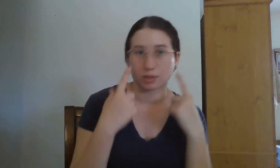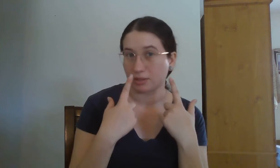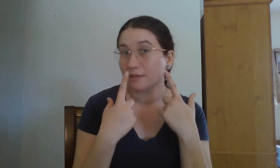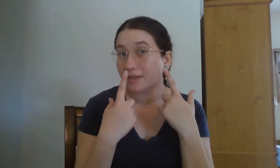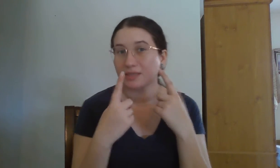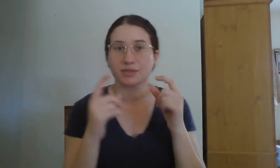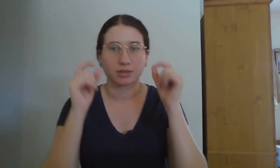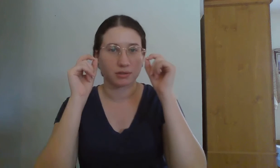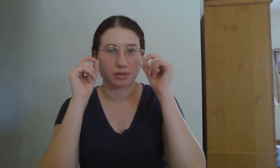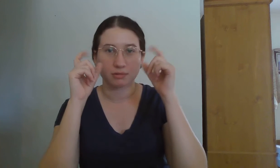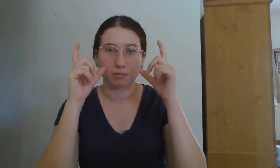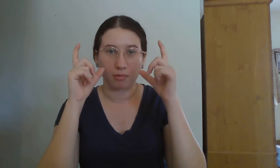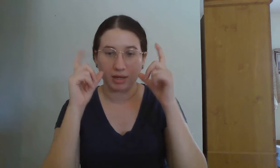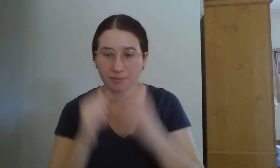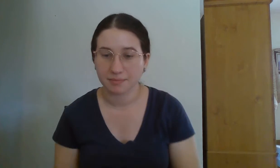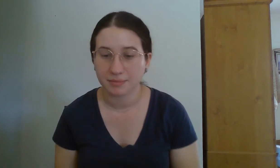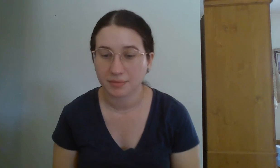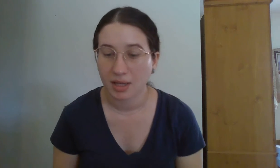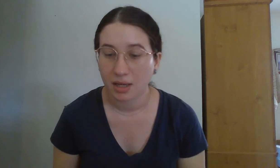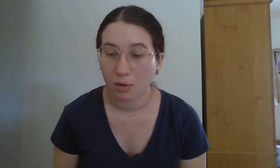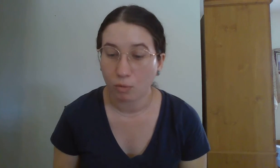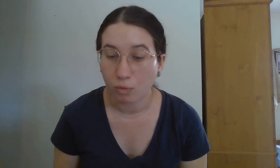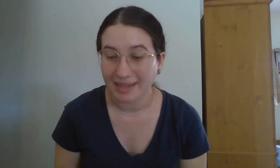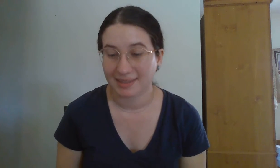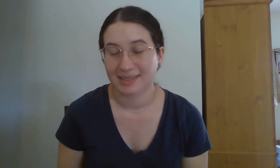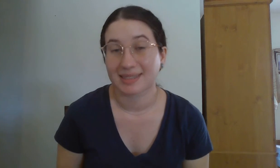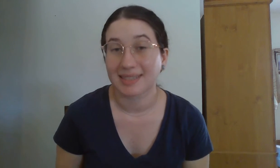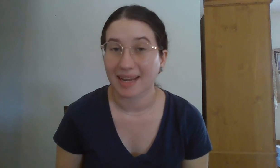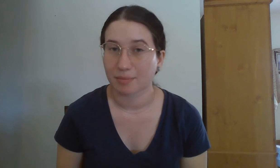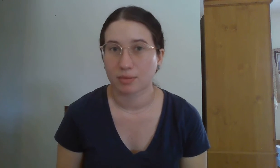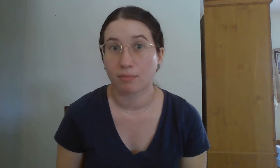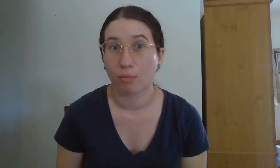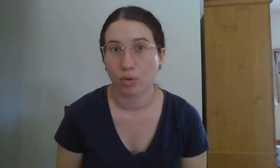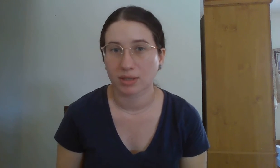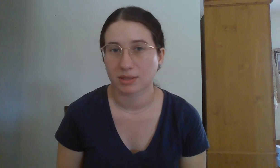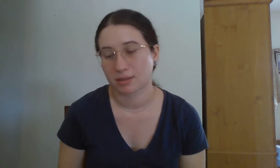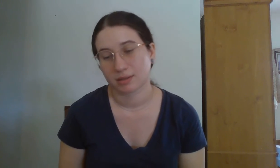it in the face versus just wake up. Wet, damp, moist.